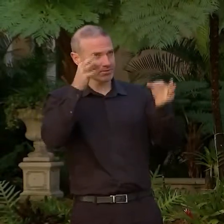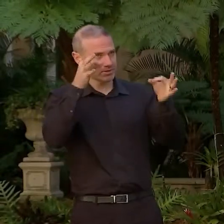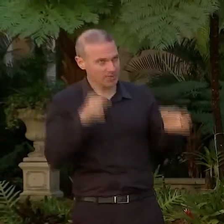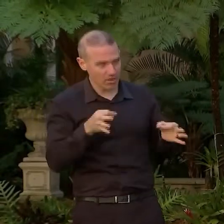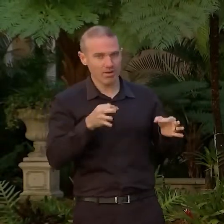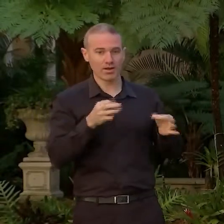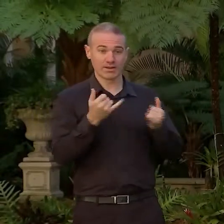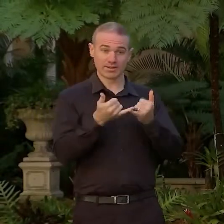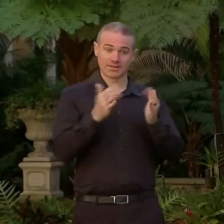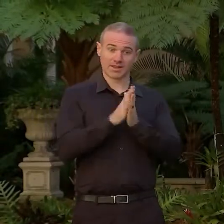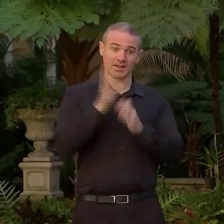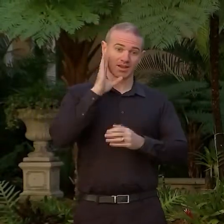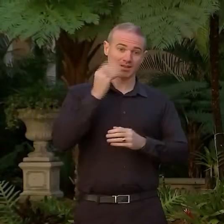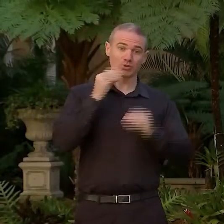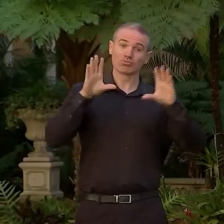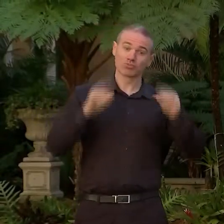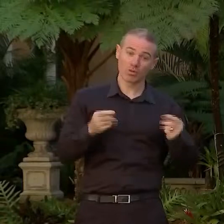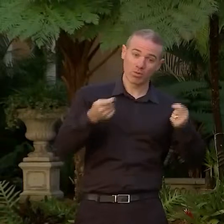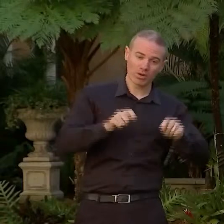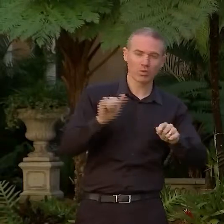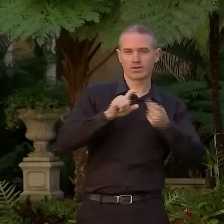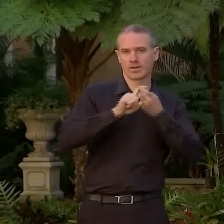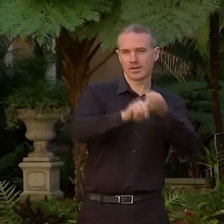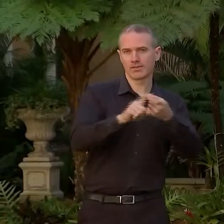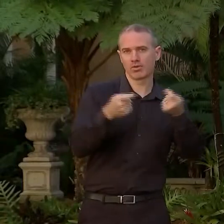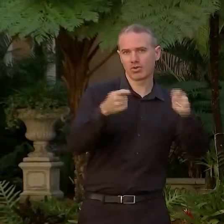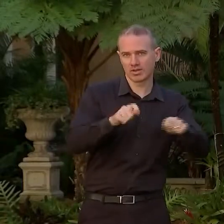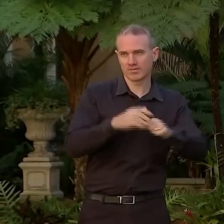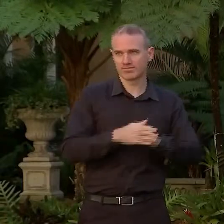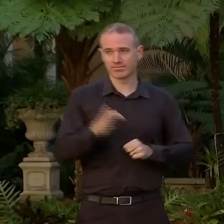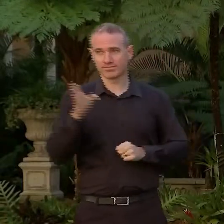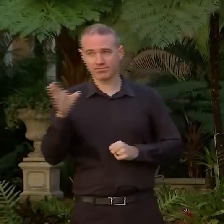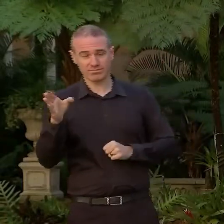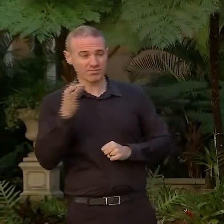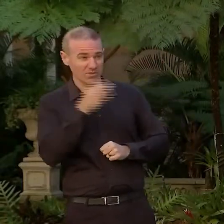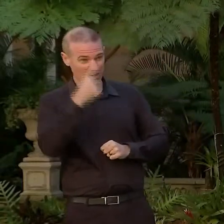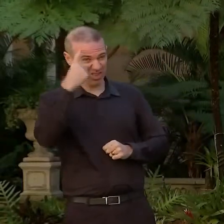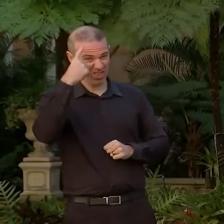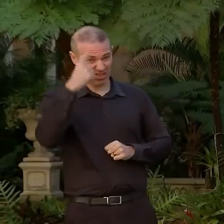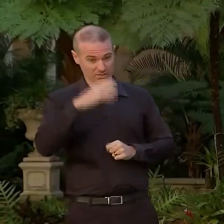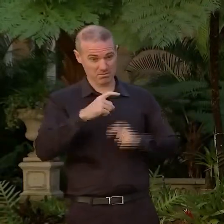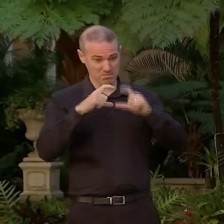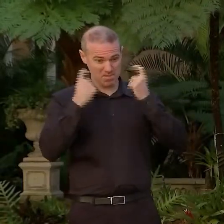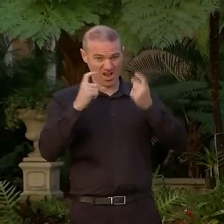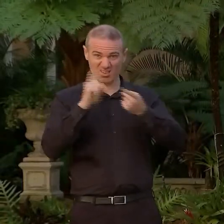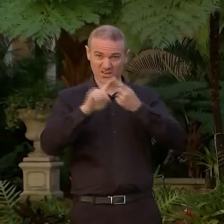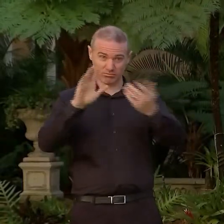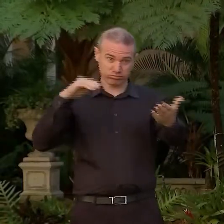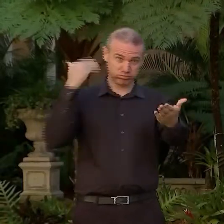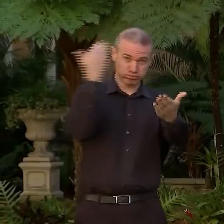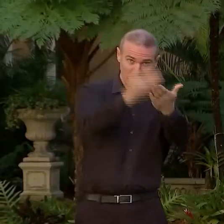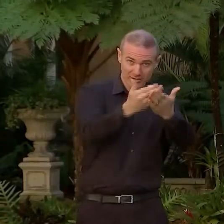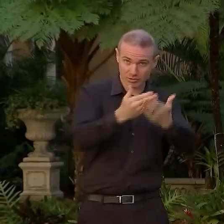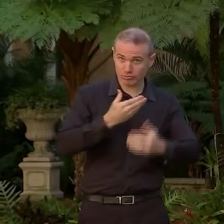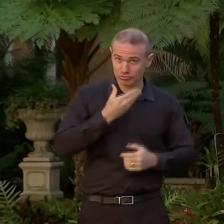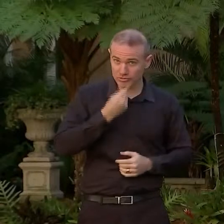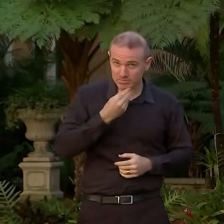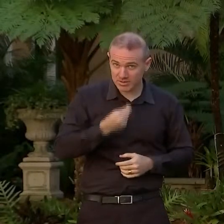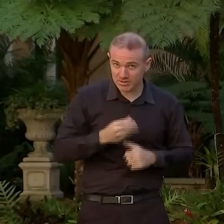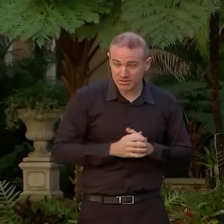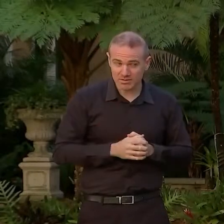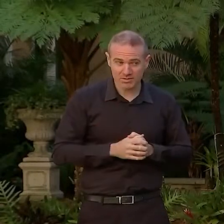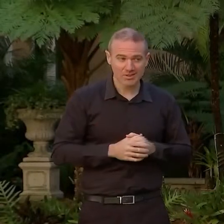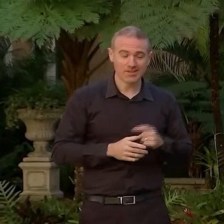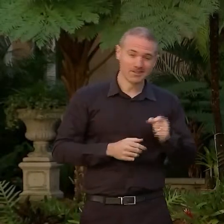Sunday afternoon. Do you think masks could be worn until Christmas, even if there aren't any lockdowns? It's